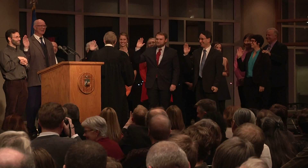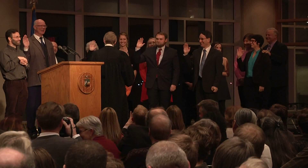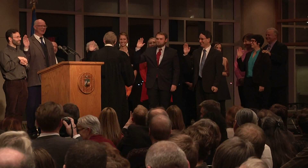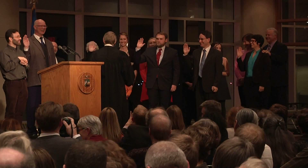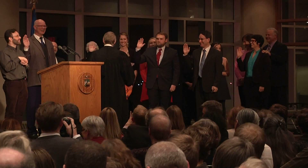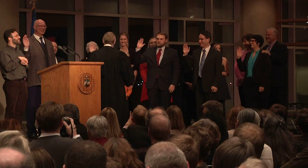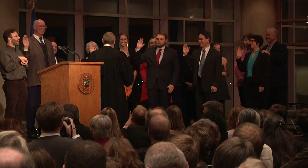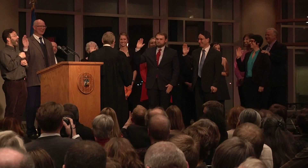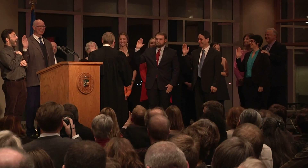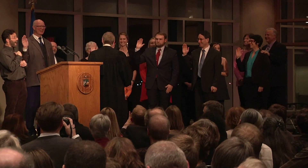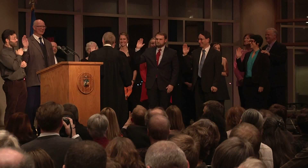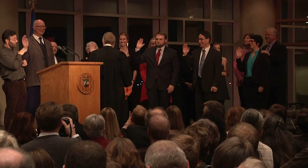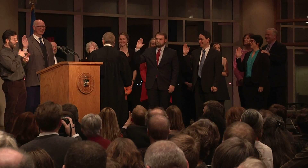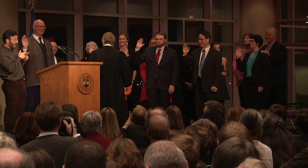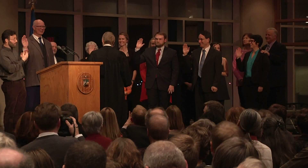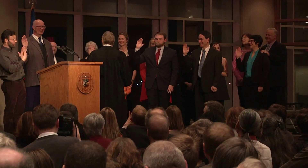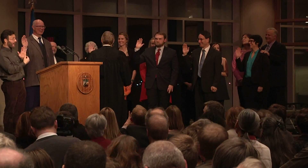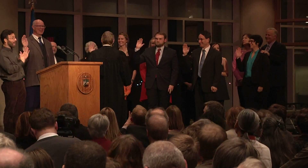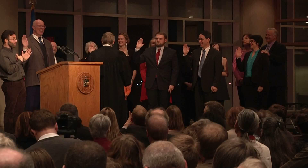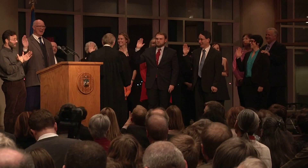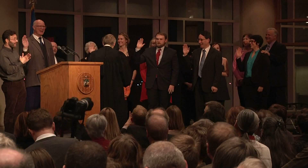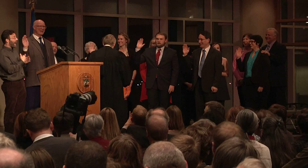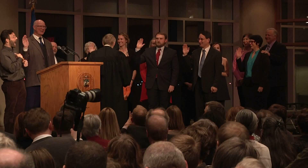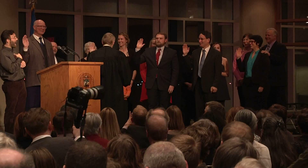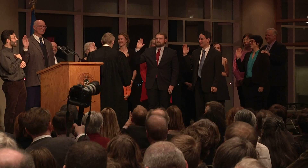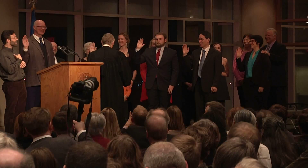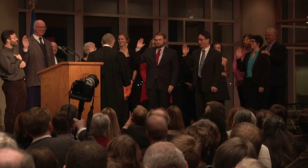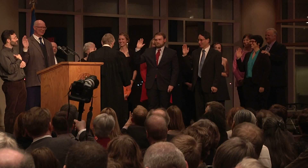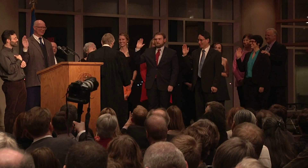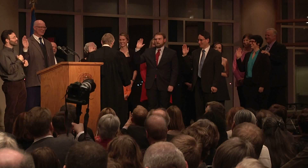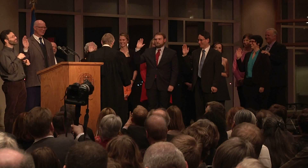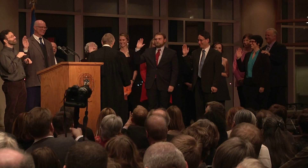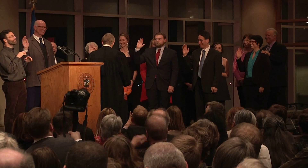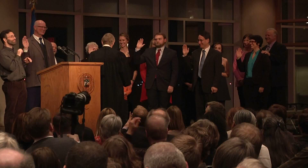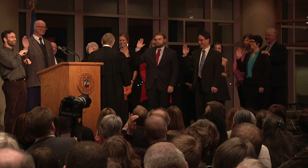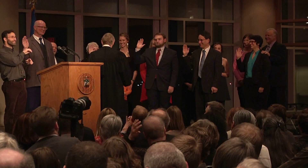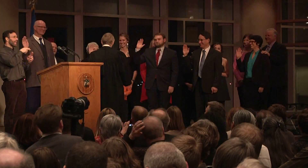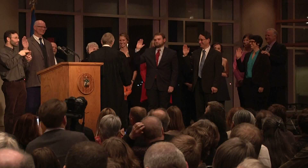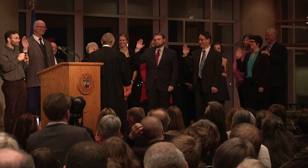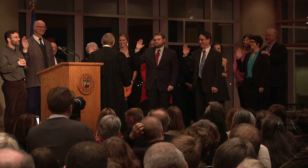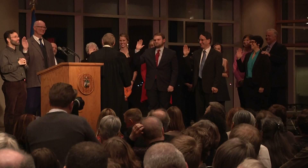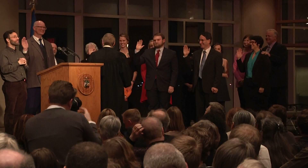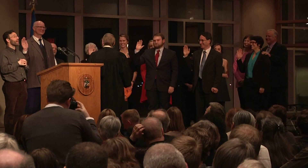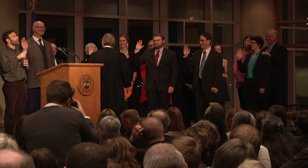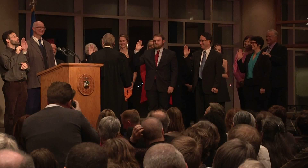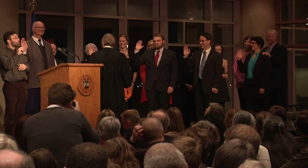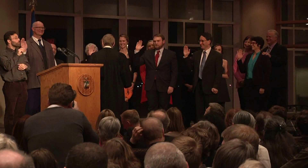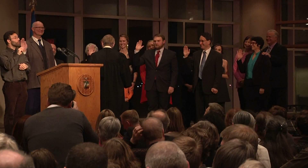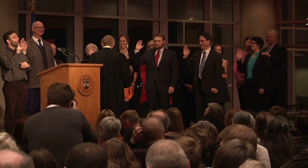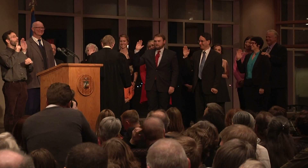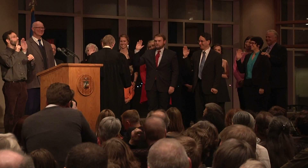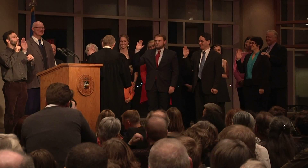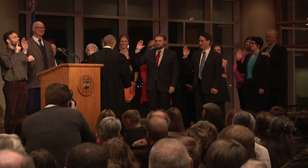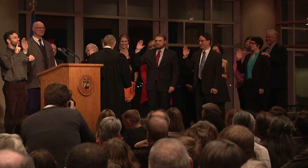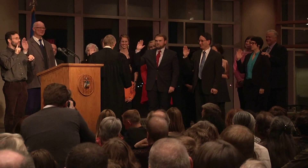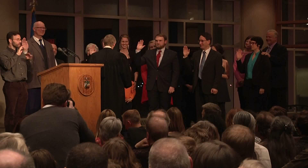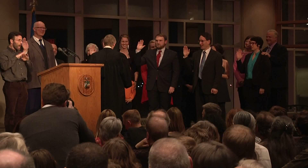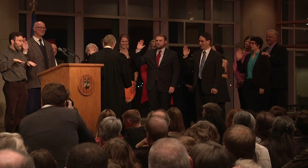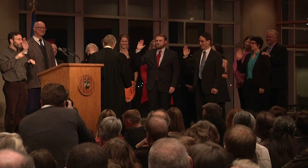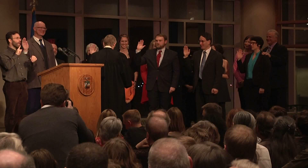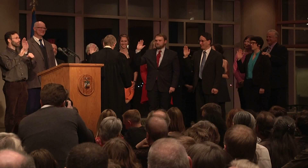Say "I," your name, and repeat after me. I Gary Anderson, do solemnly affirm